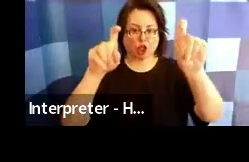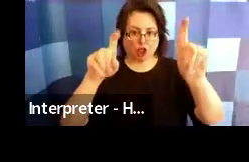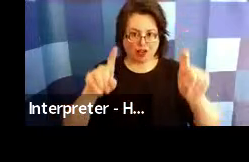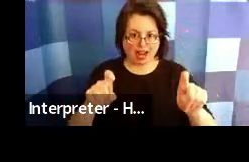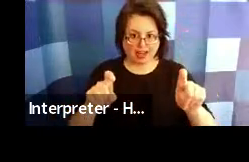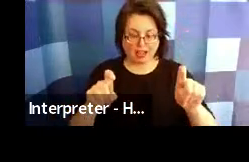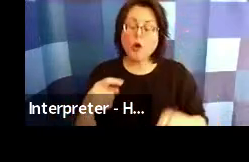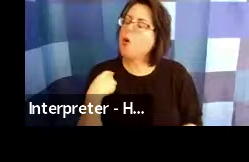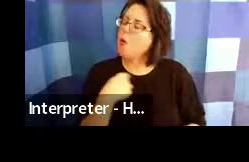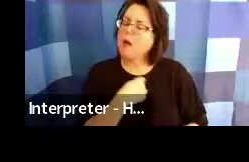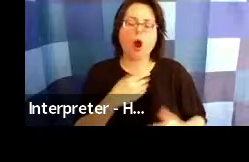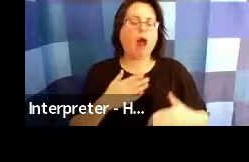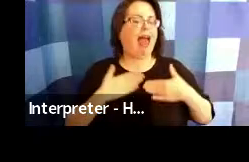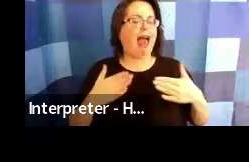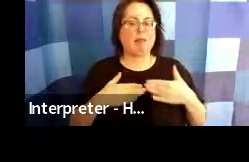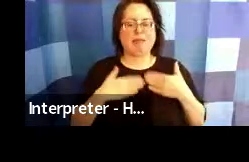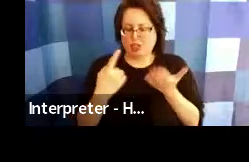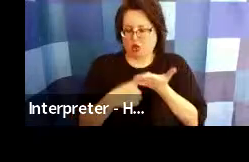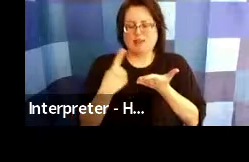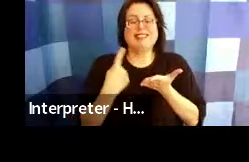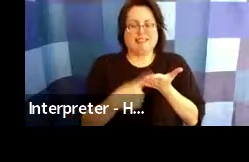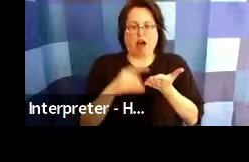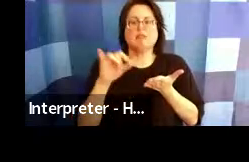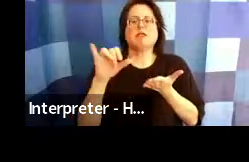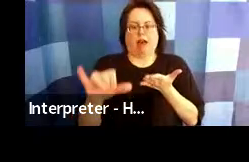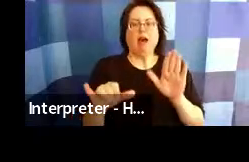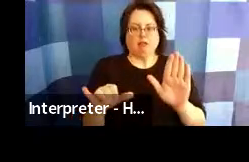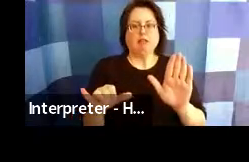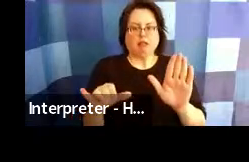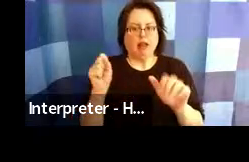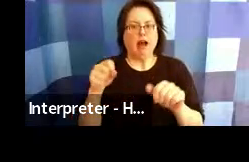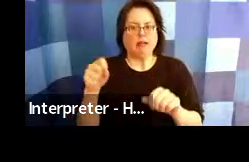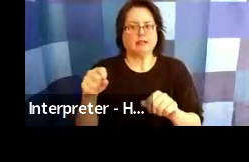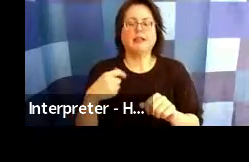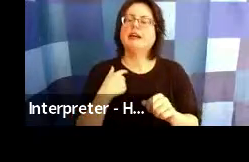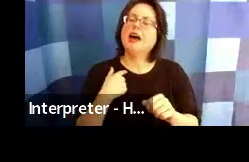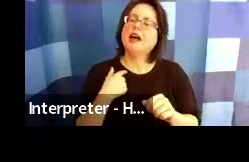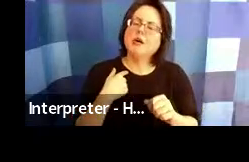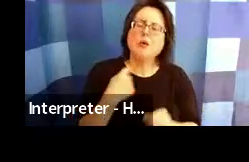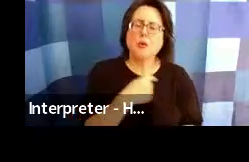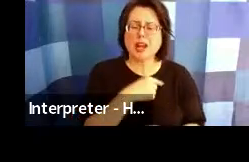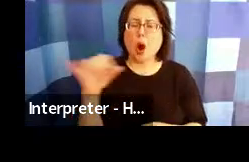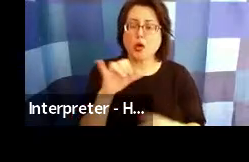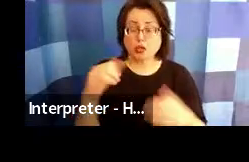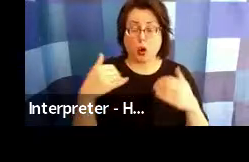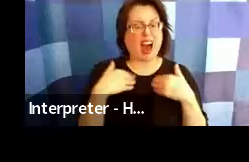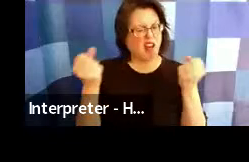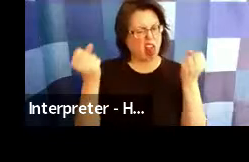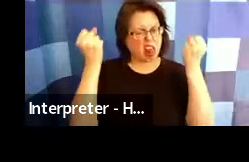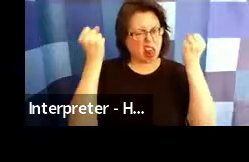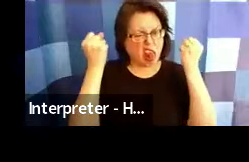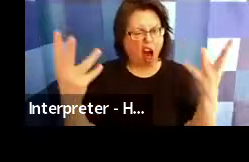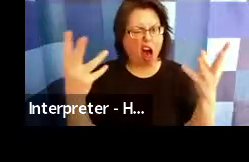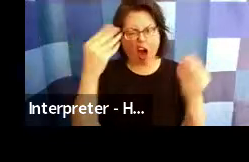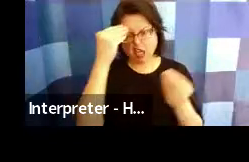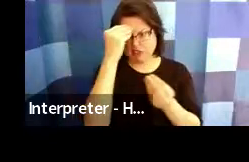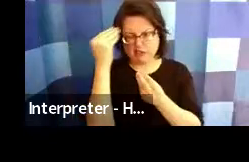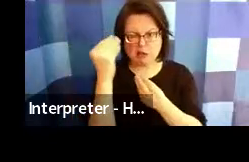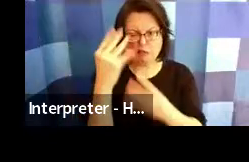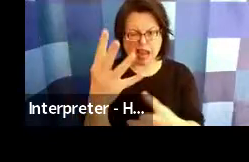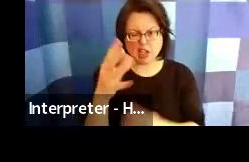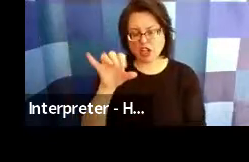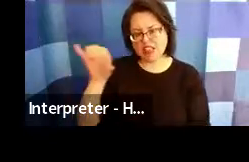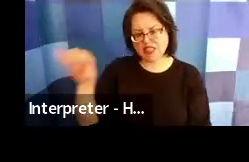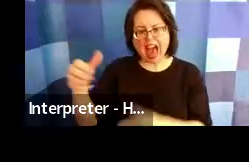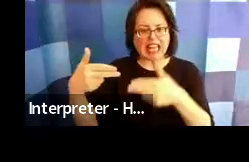to discuss at the top here, and I just wanted to offer that there is quite a bit of content in the slides. If you're interested in